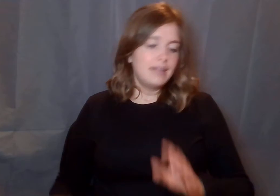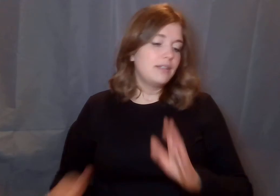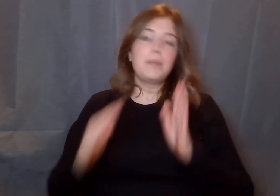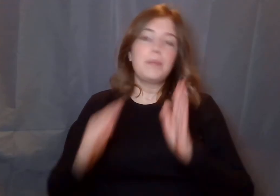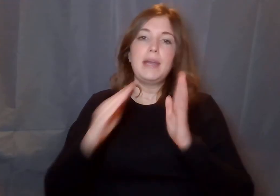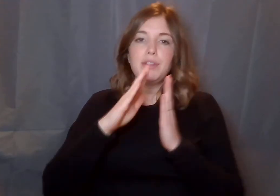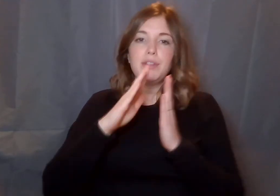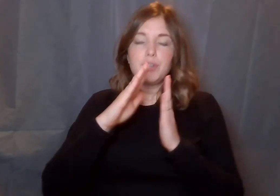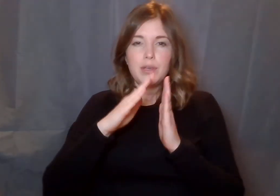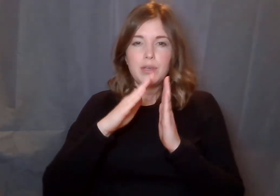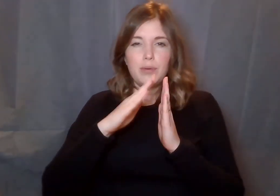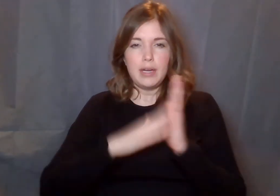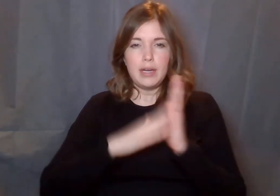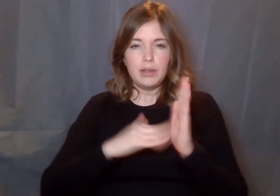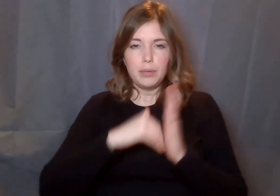So the paint that they're showing you right here in the book